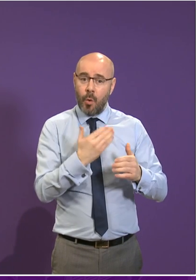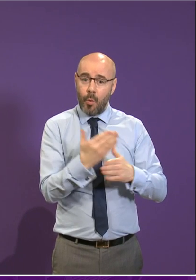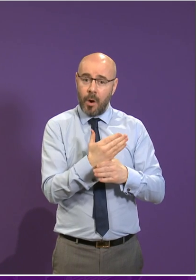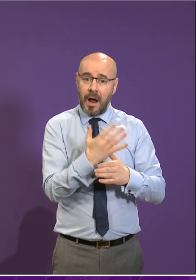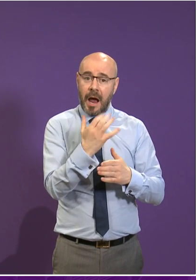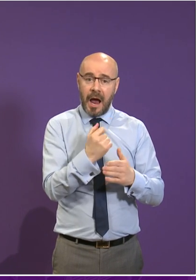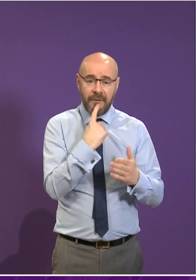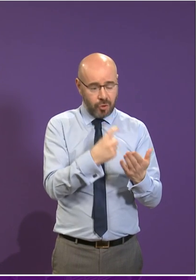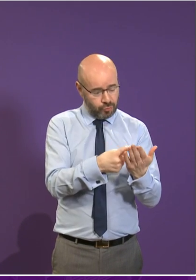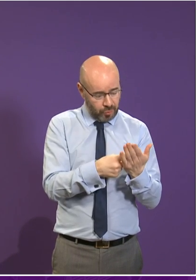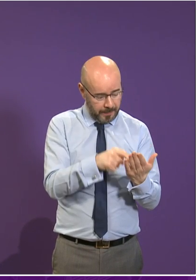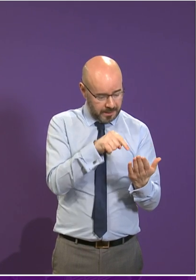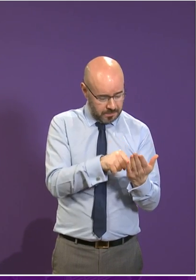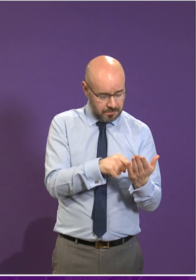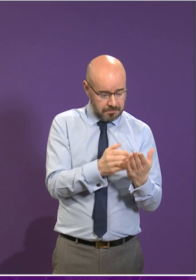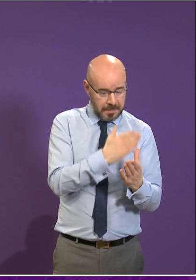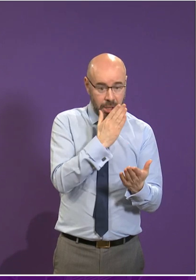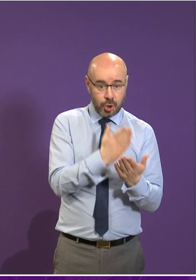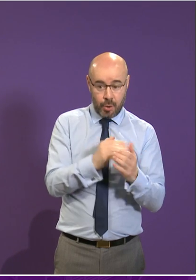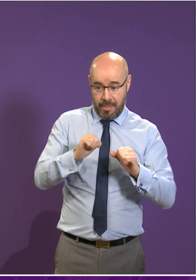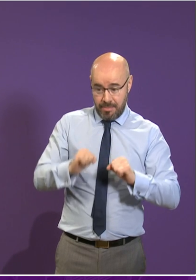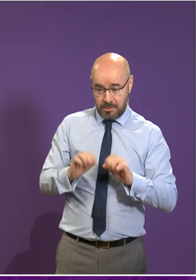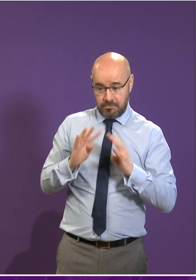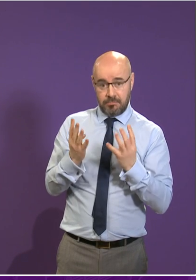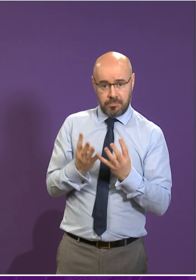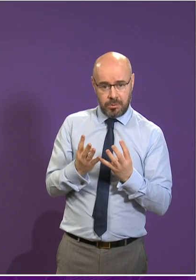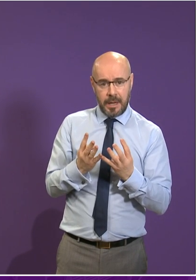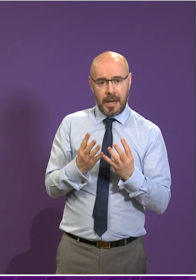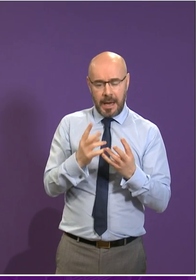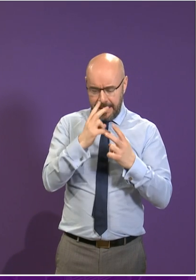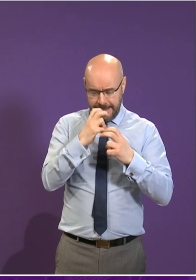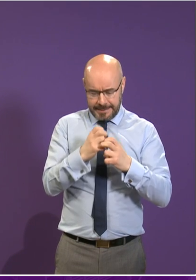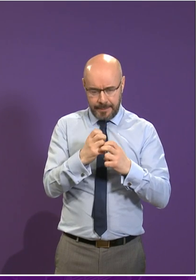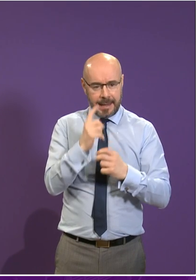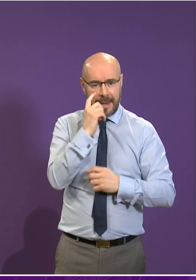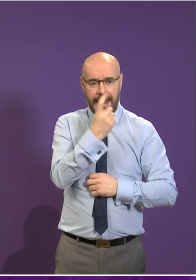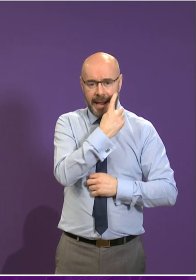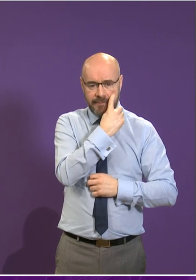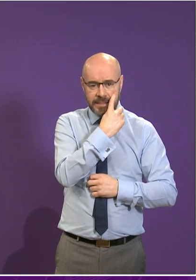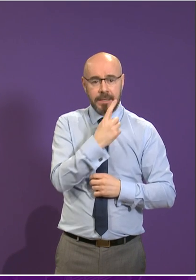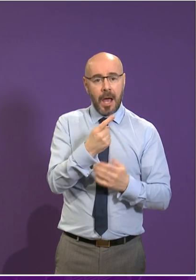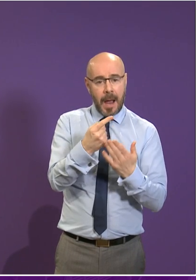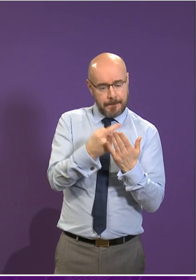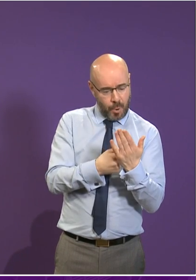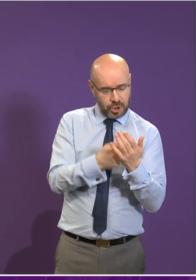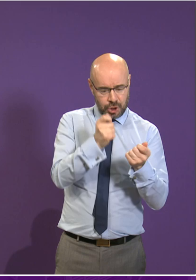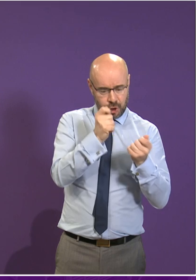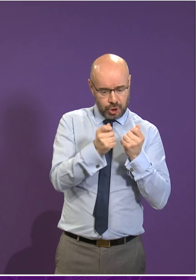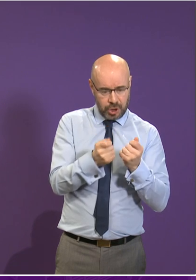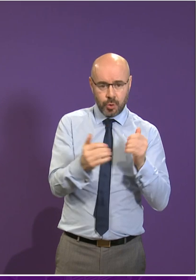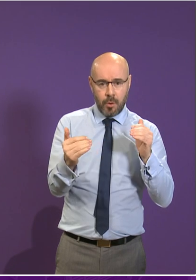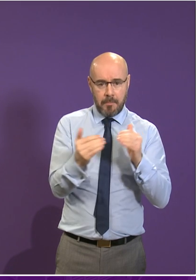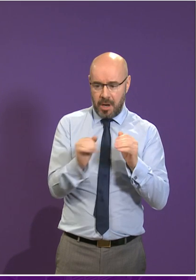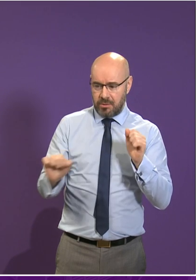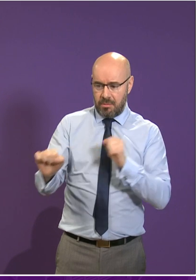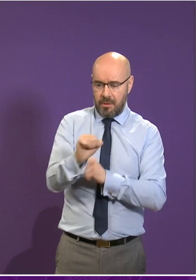we can ensure the evidence specific to this cohort is examined thoroughly and that any necessary policy interventions are tailored to meet specific